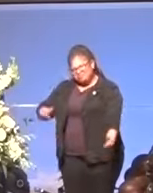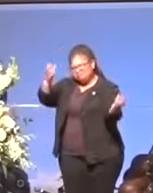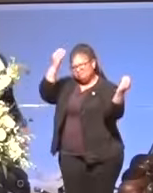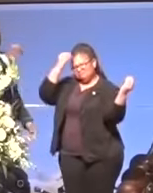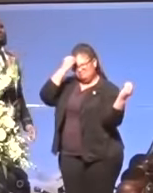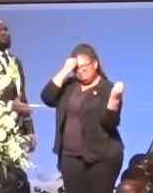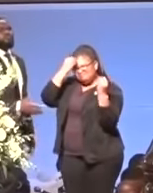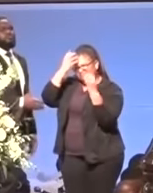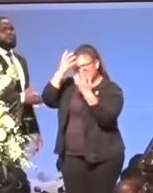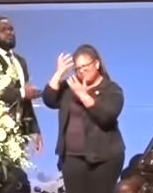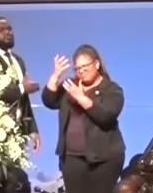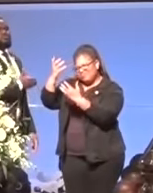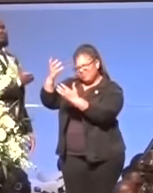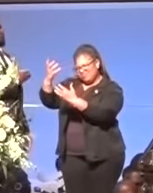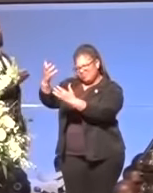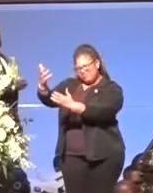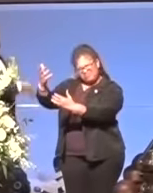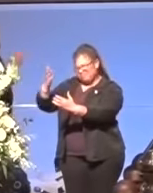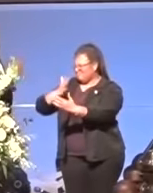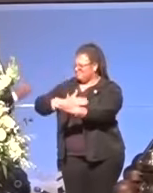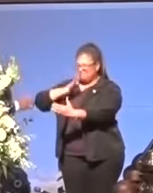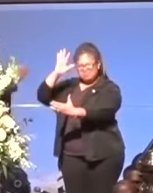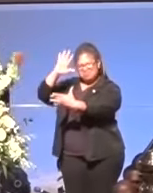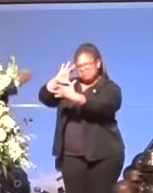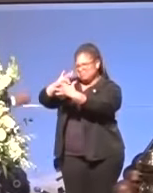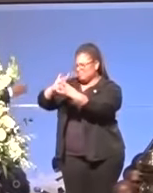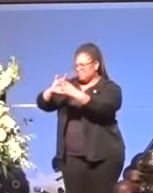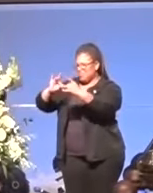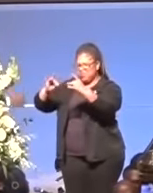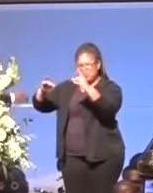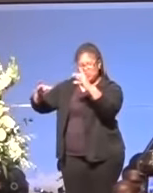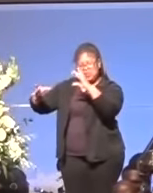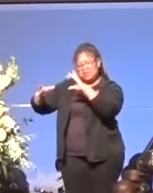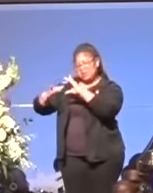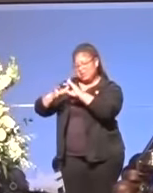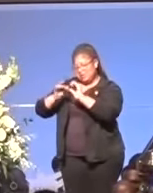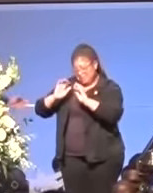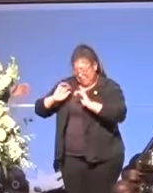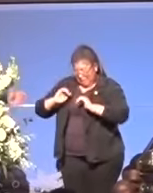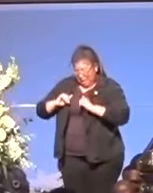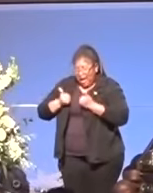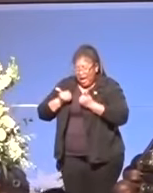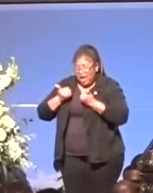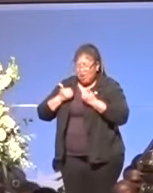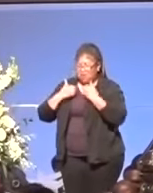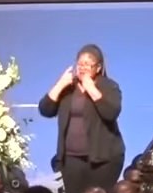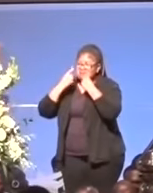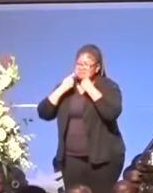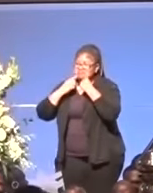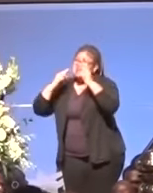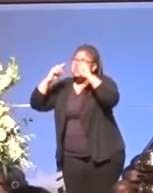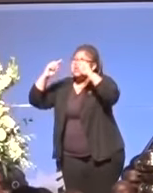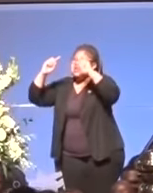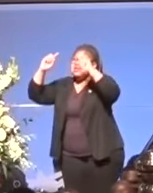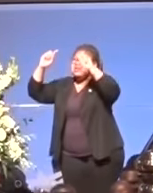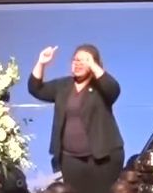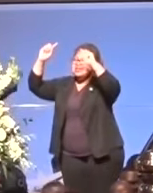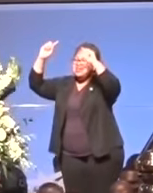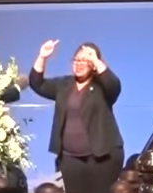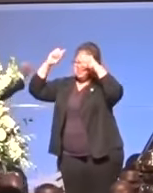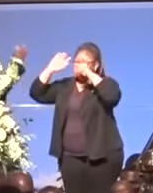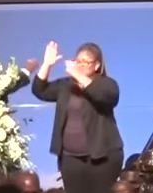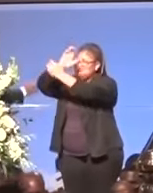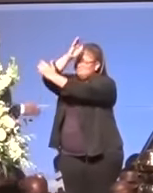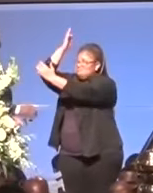and tell tell the story how I made it over. How I